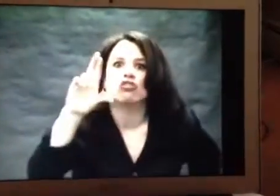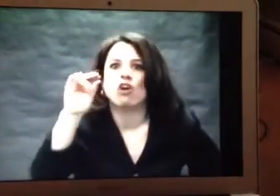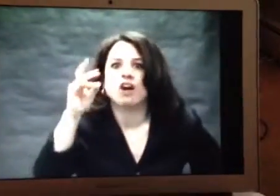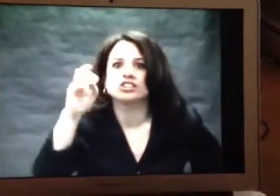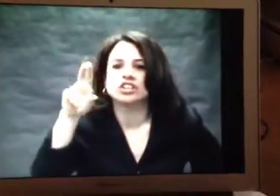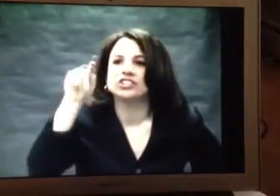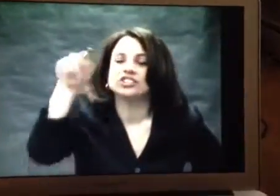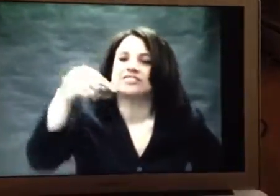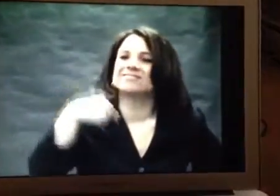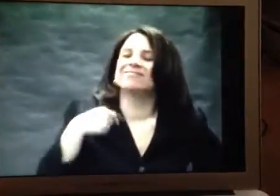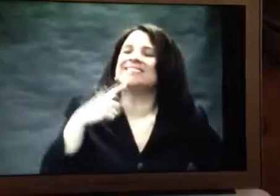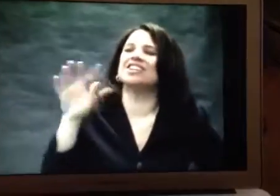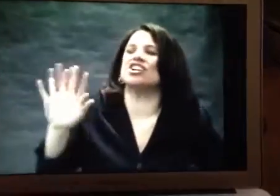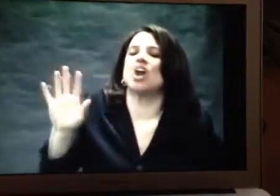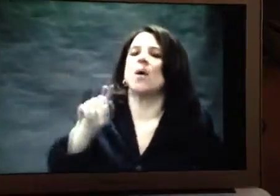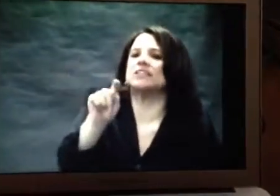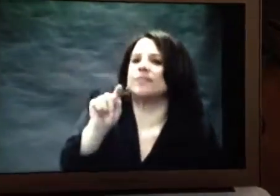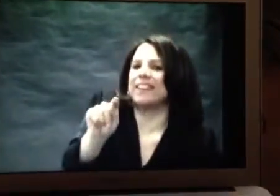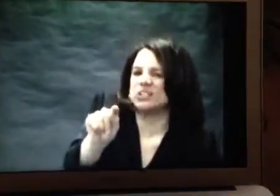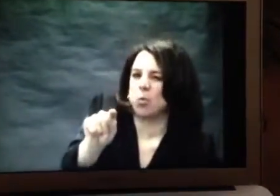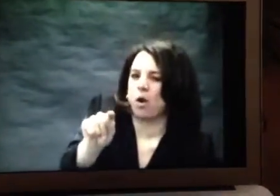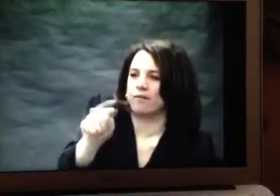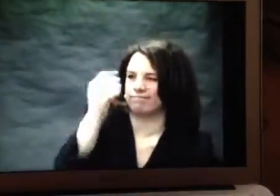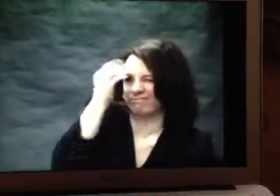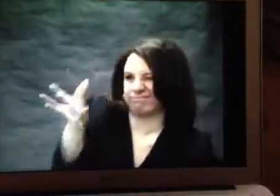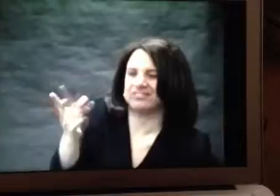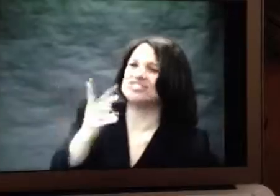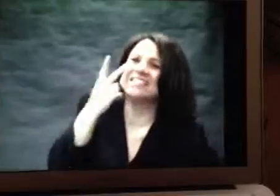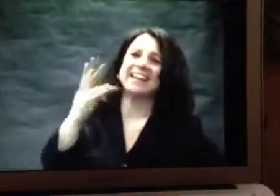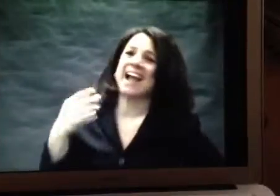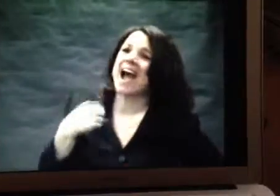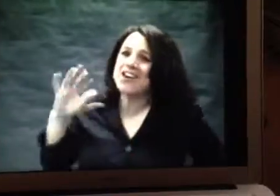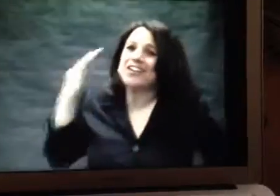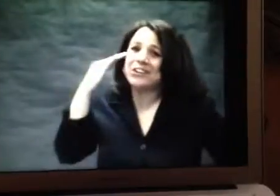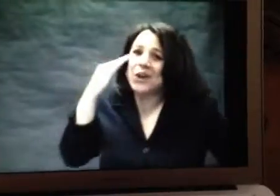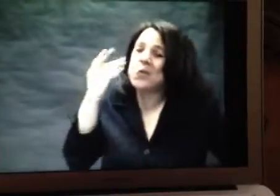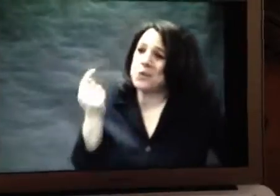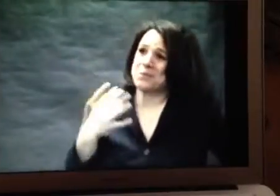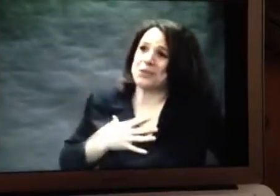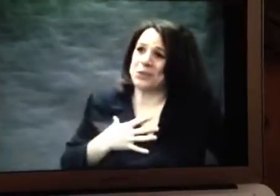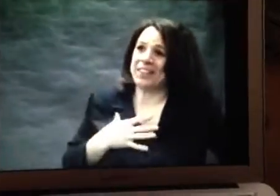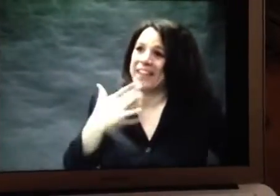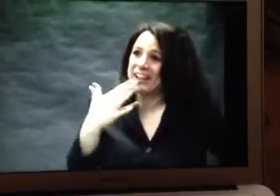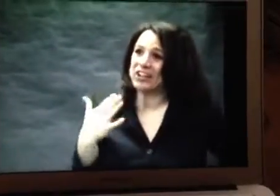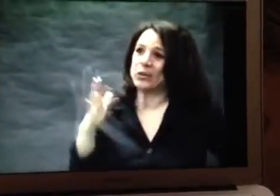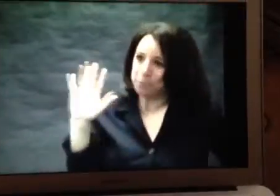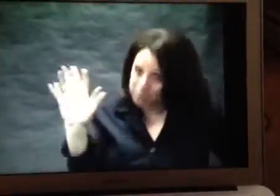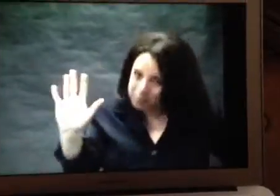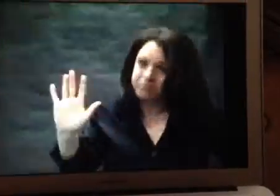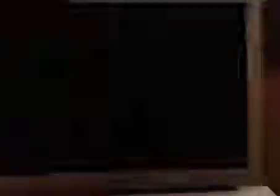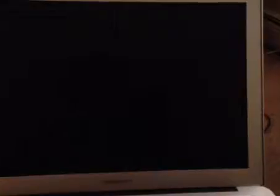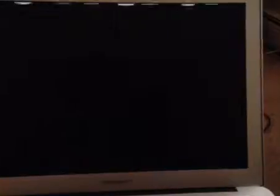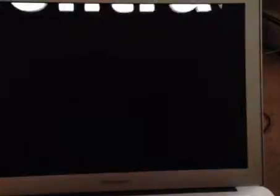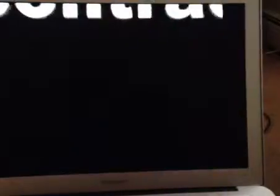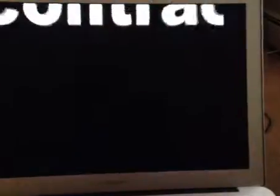where my plane was. And he was looking at the wrong one. I was like, "No, it's this one, just so you know." He's like, "I know what I'm doing. Thank